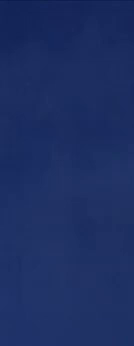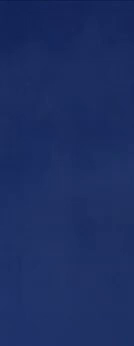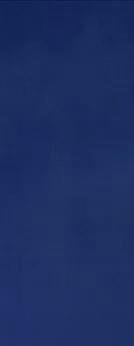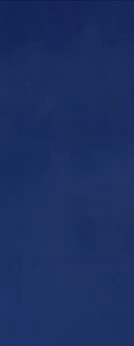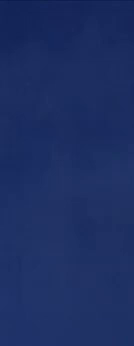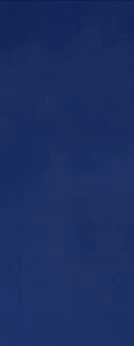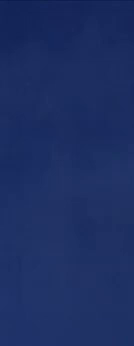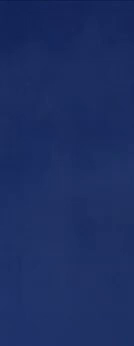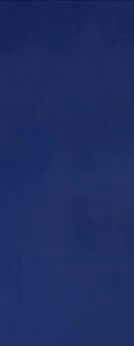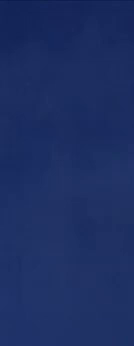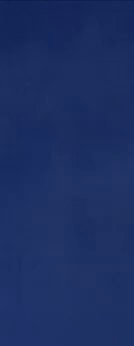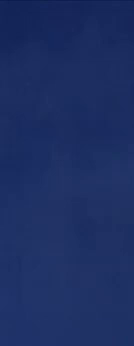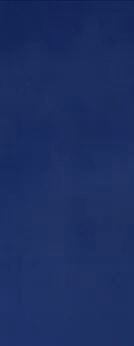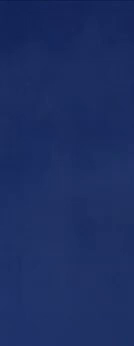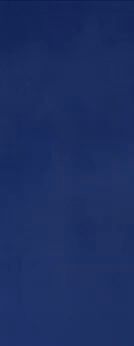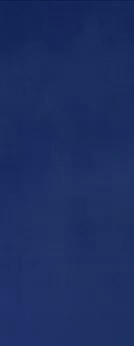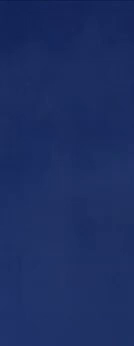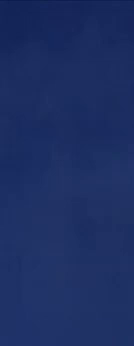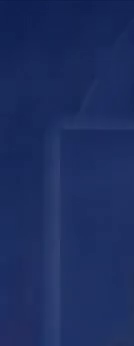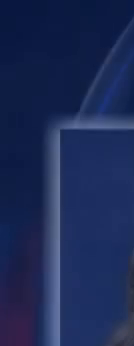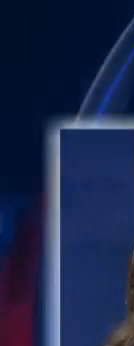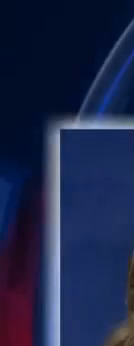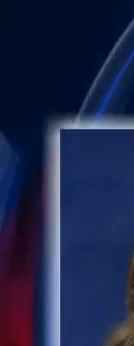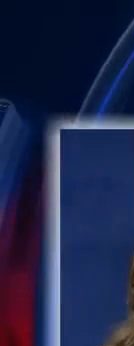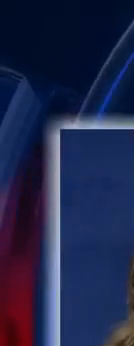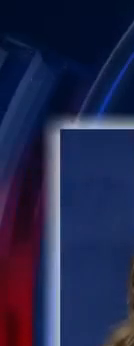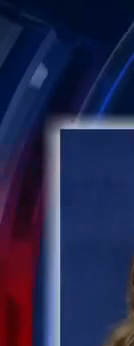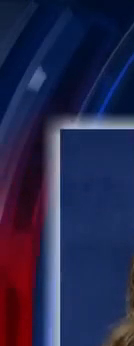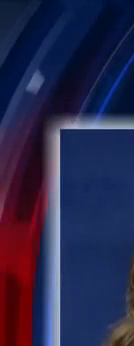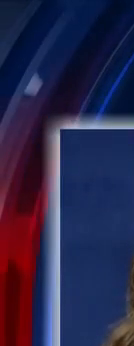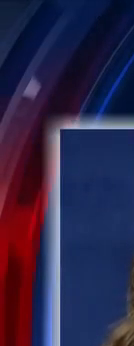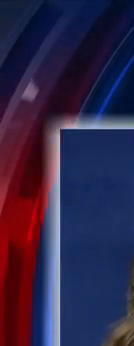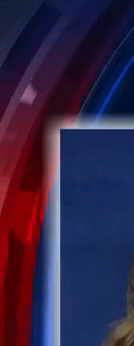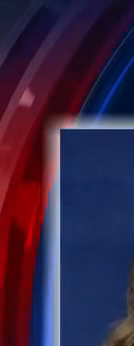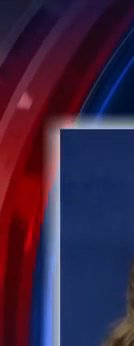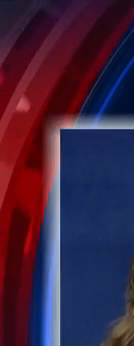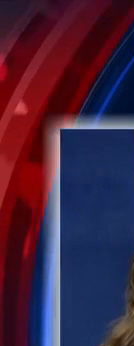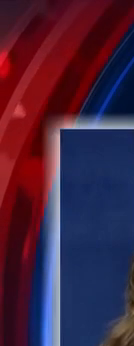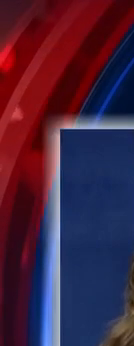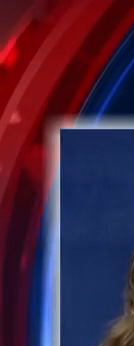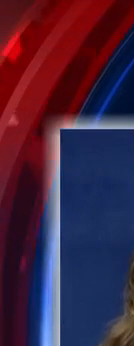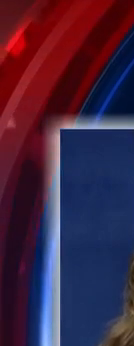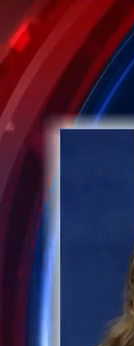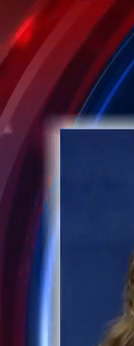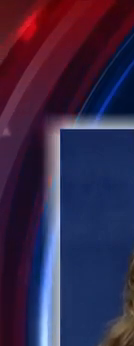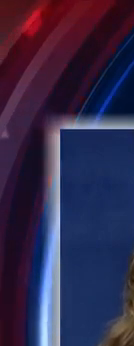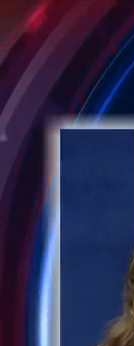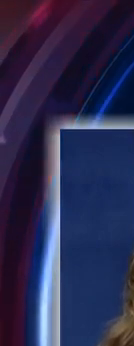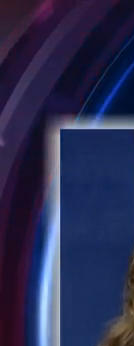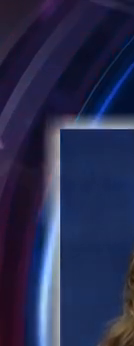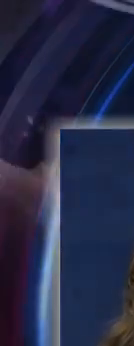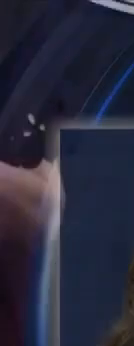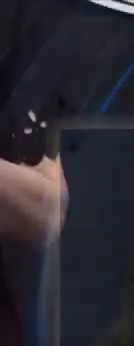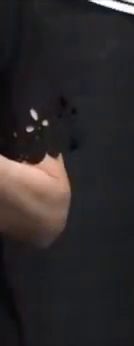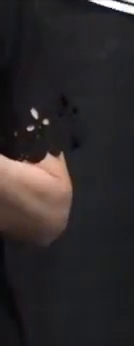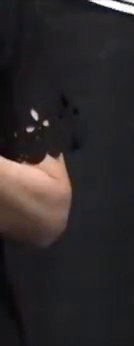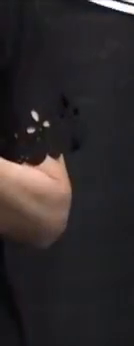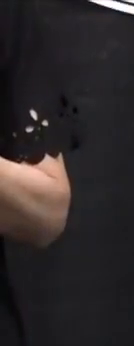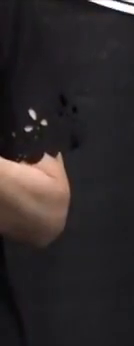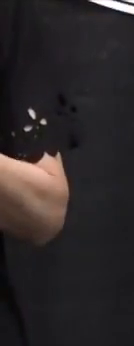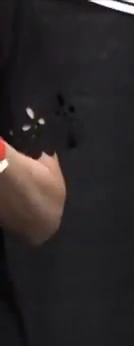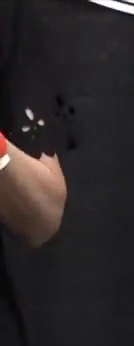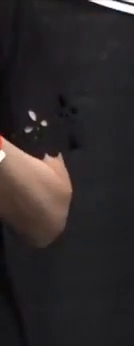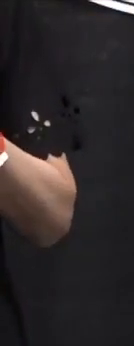The governor said it will be sent across Texas. We take you now to the Academic Event Center for the governor's remarks. In the state of Texas,